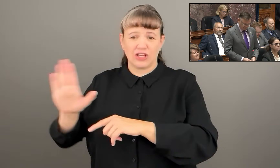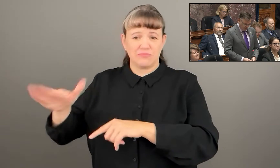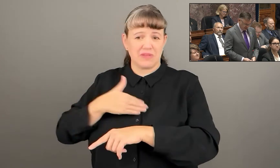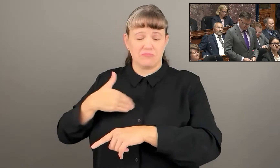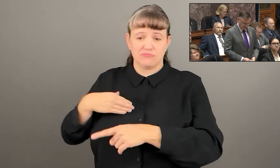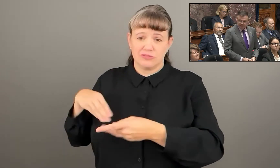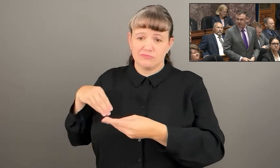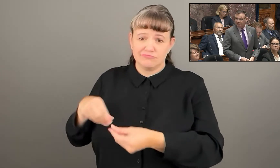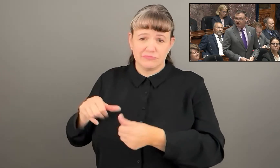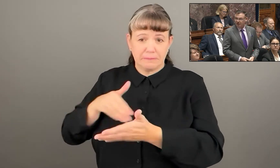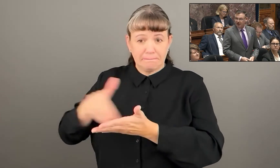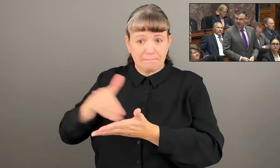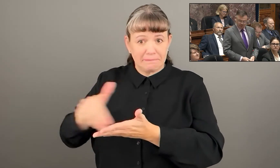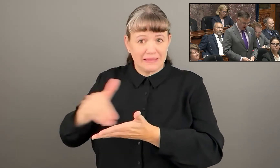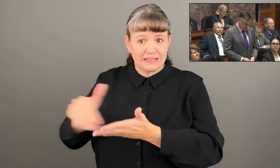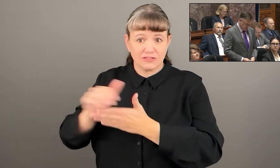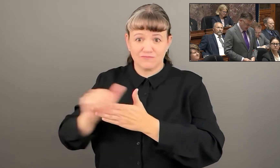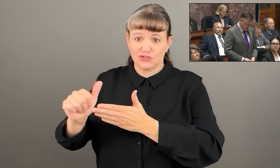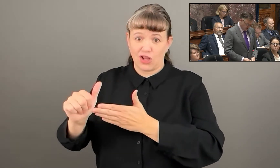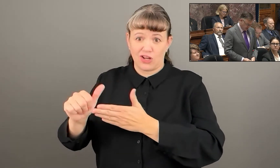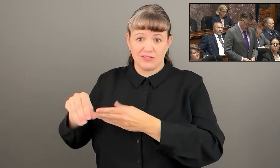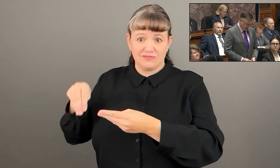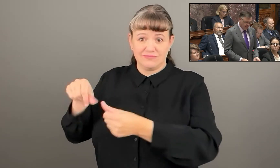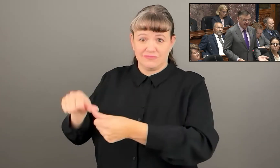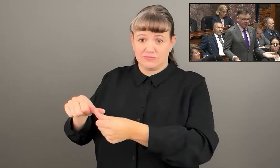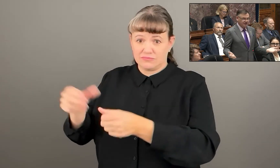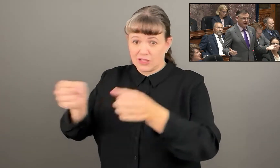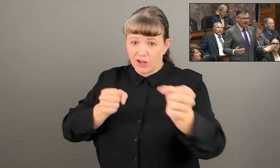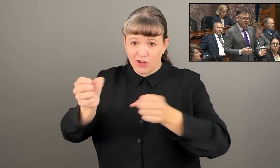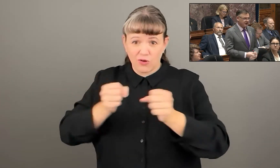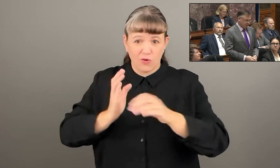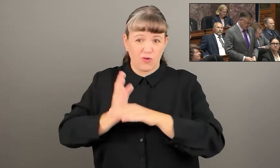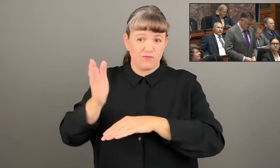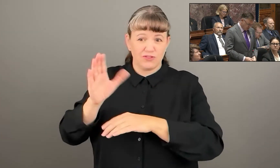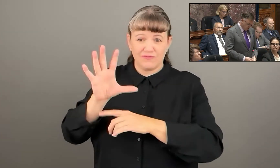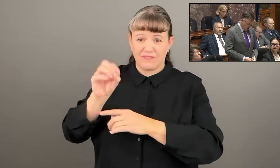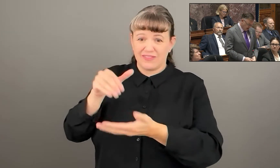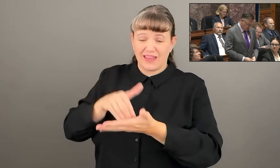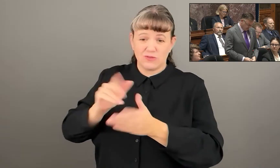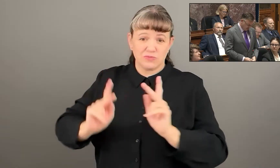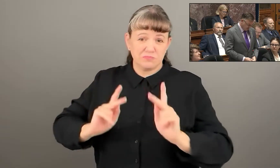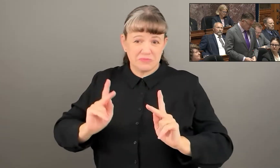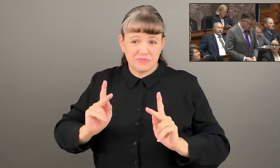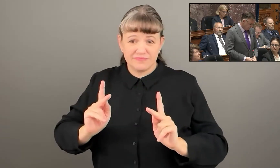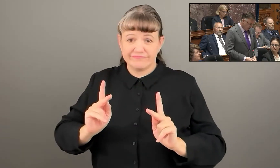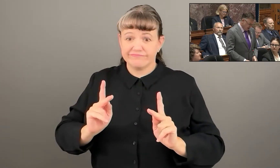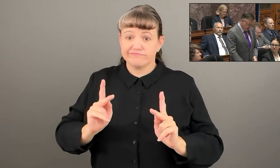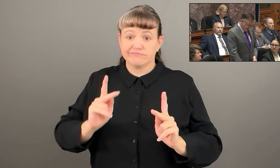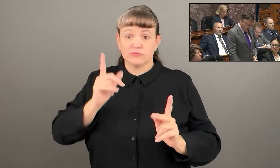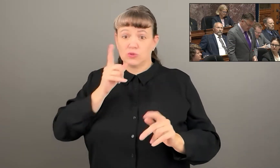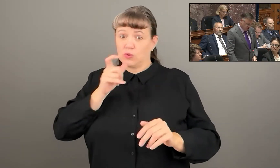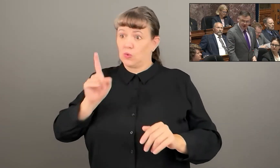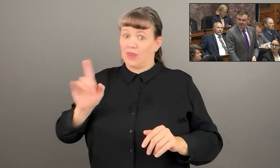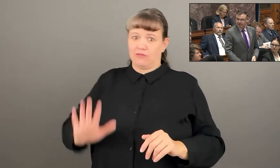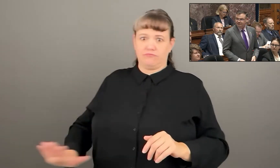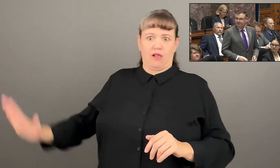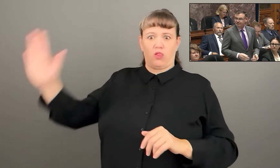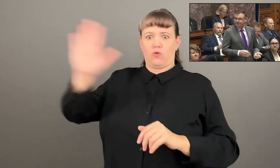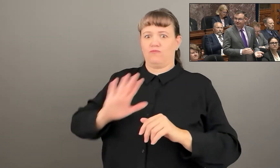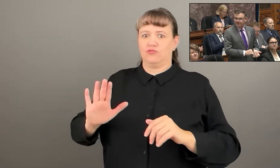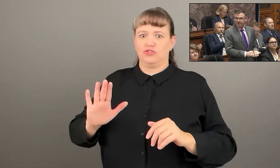than 50,000 people in every province and territory. I'd like to have this House join me in welcoming Tristan and